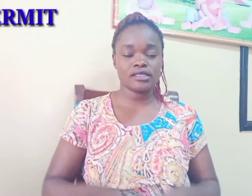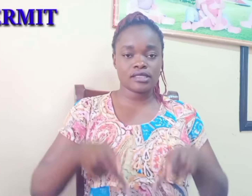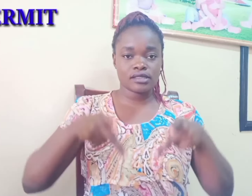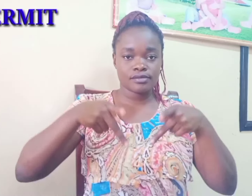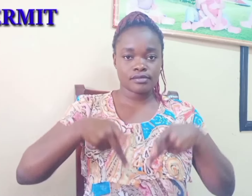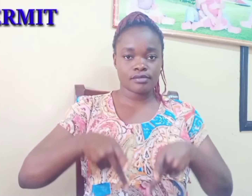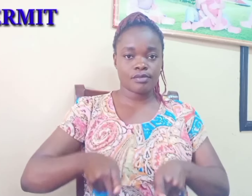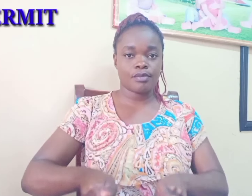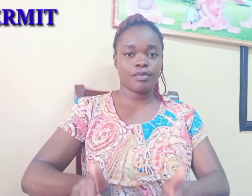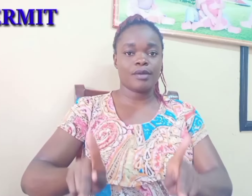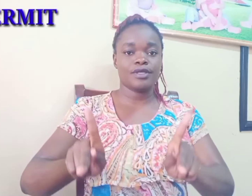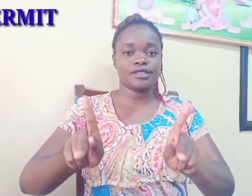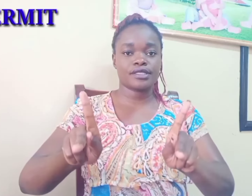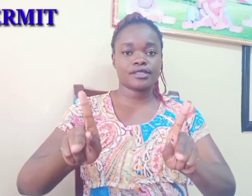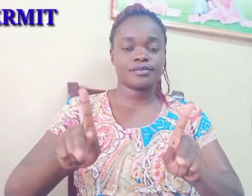Once. Permit.